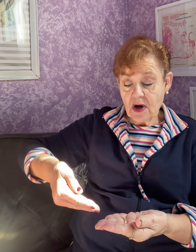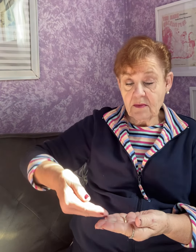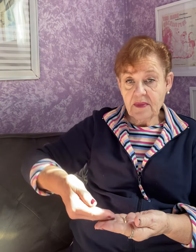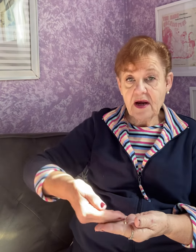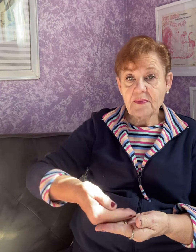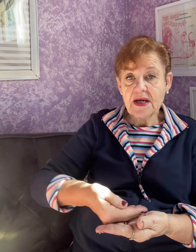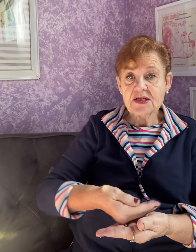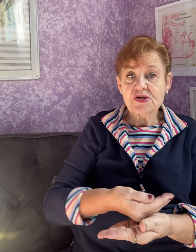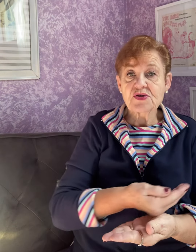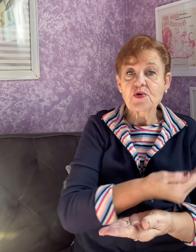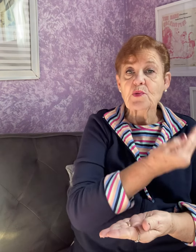palm up, and scoop.